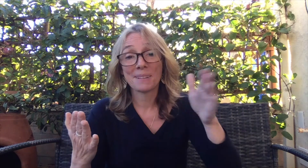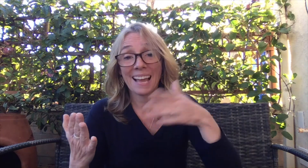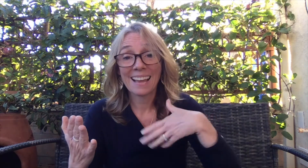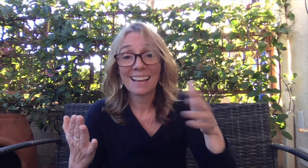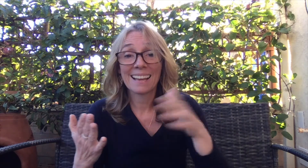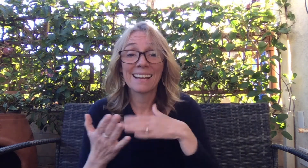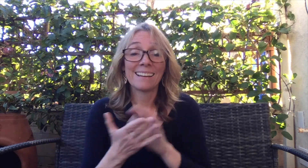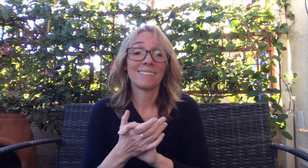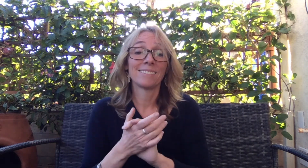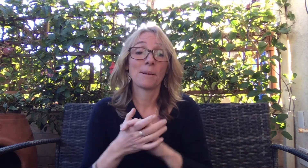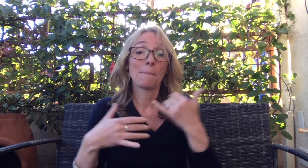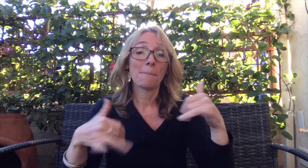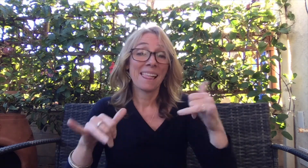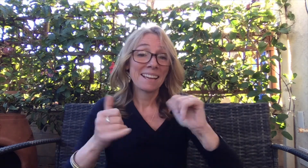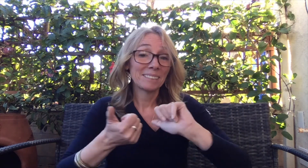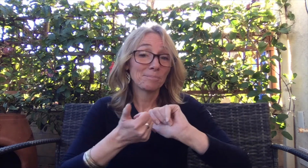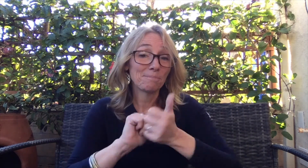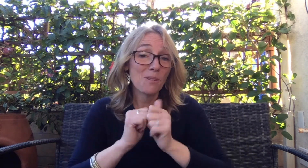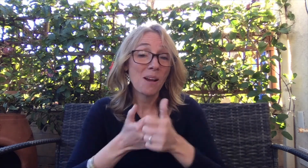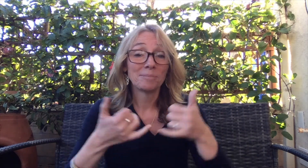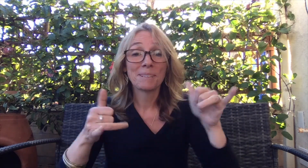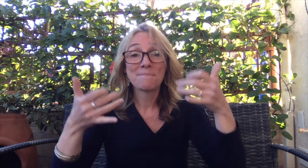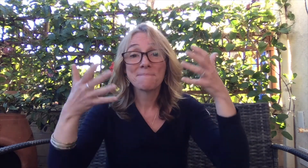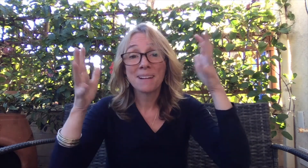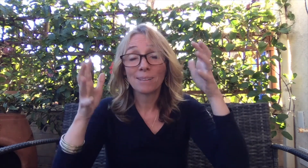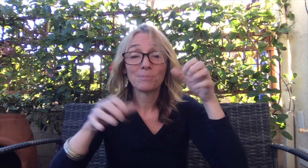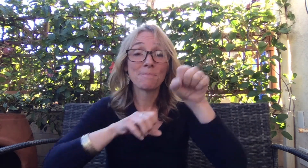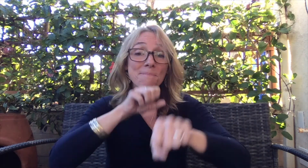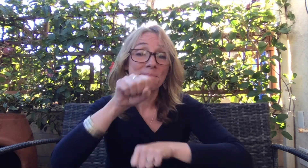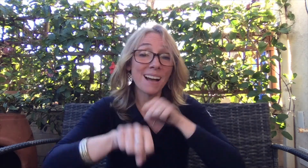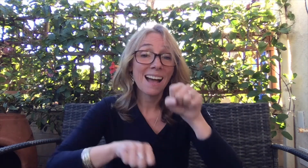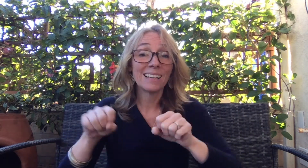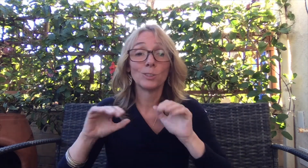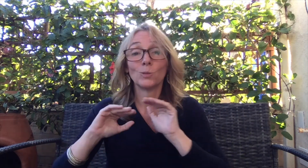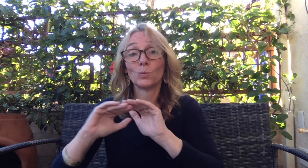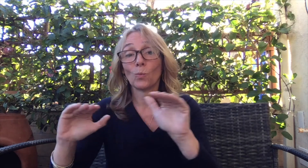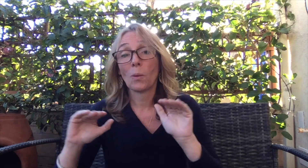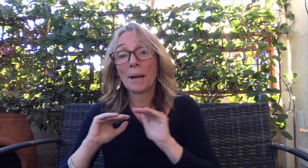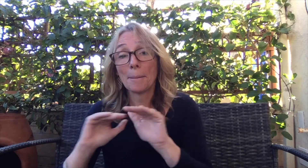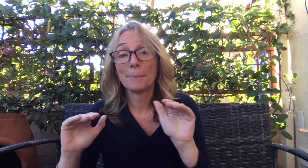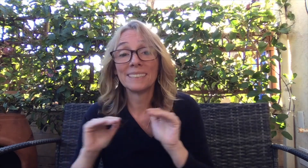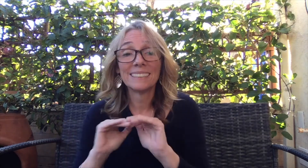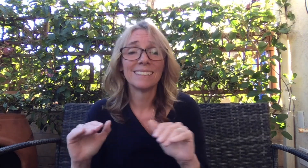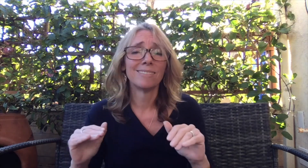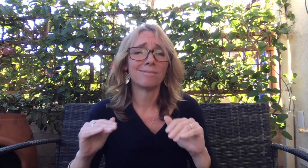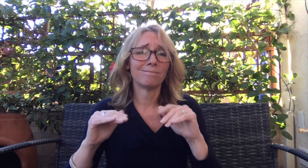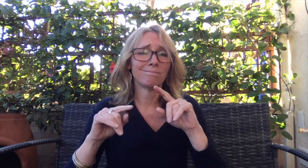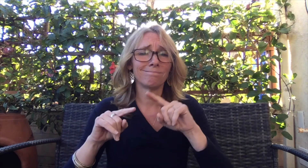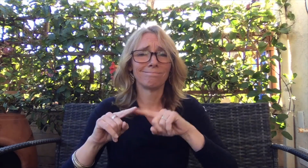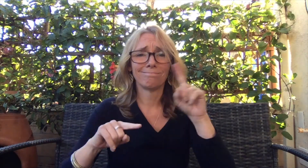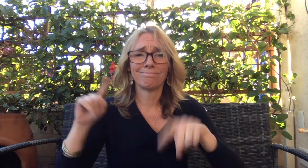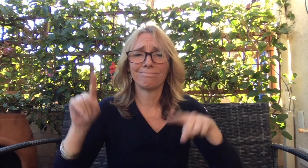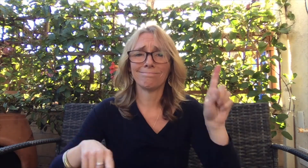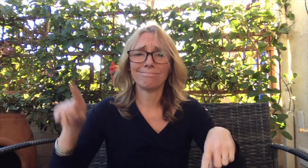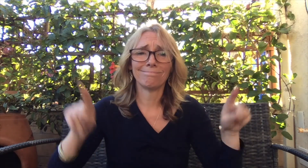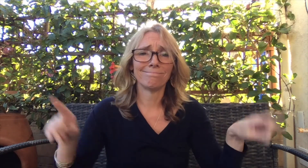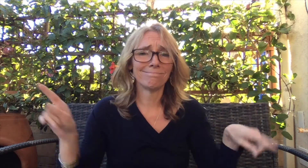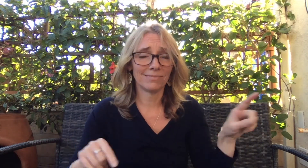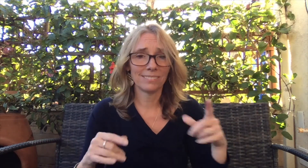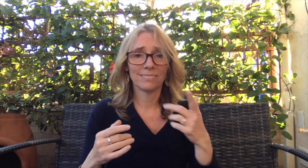in activities such as cooking or painting, maybe even playing a sport, getting on a bicycle, playing